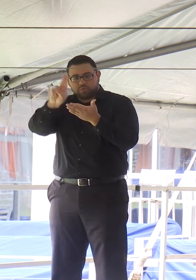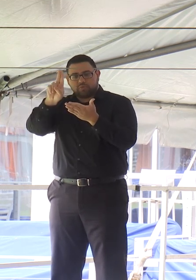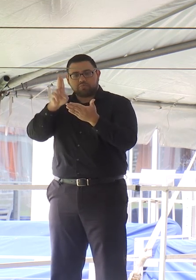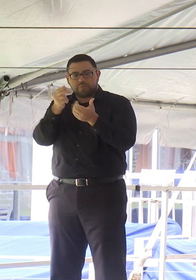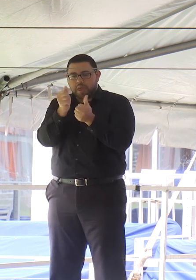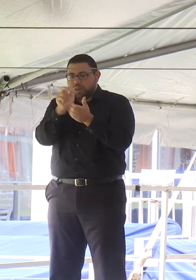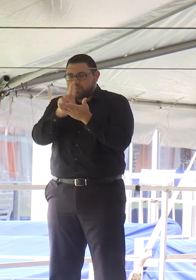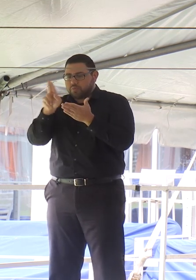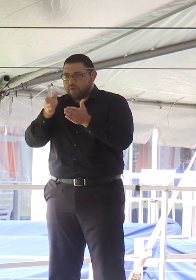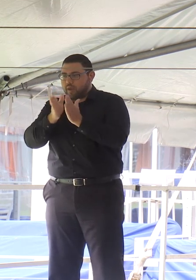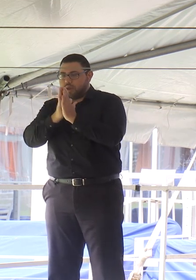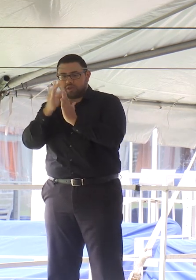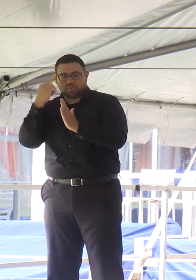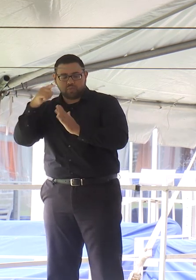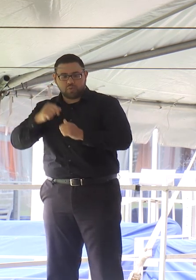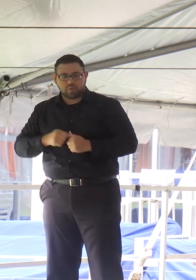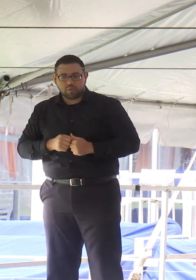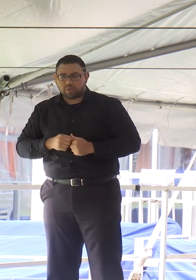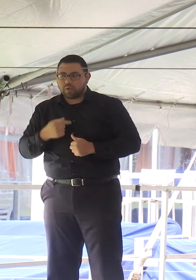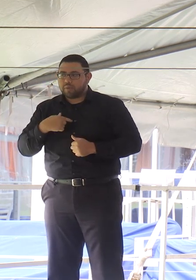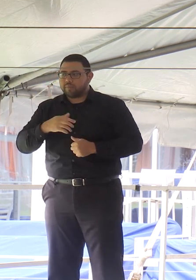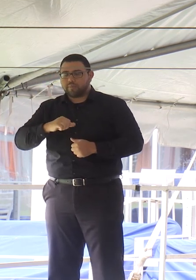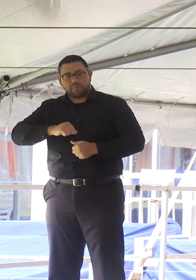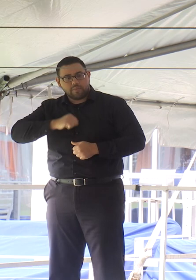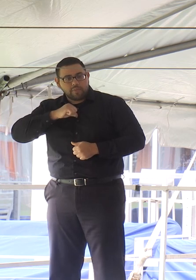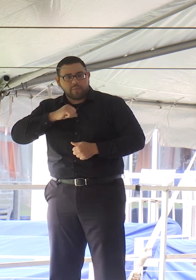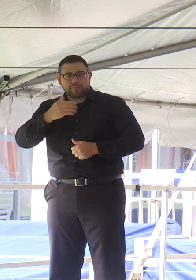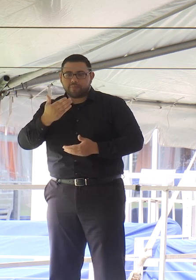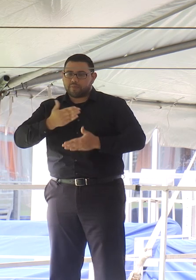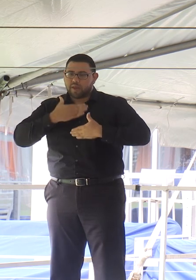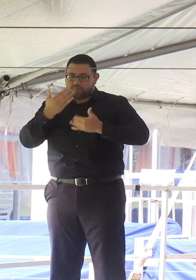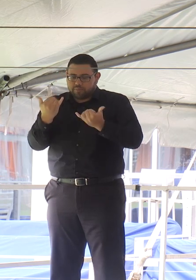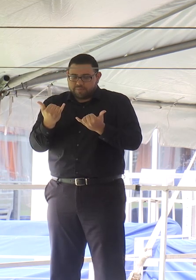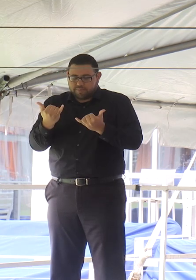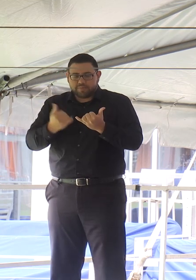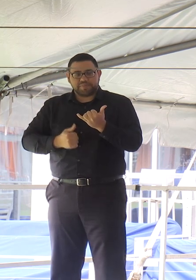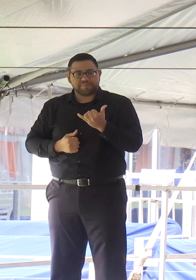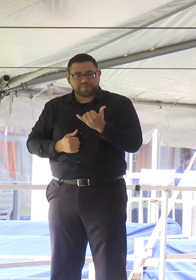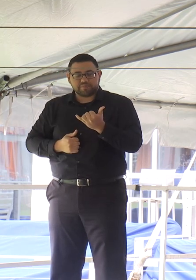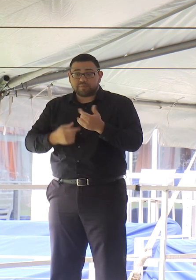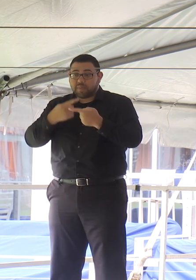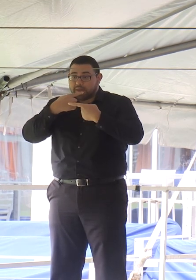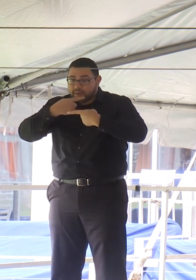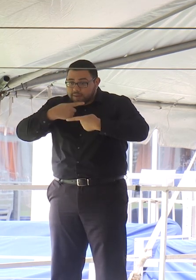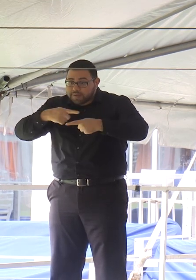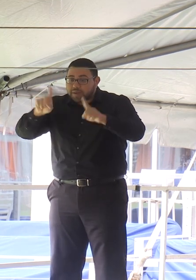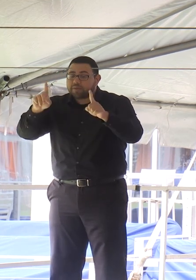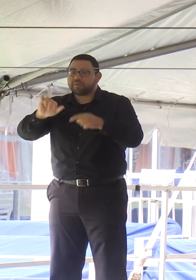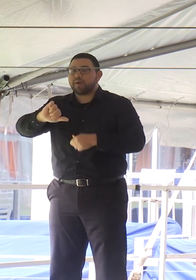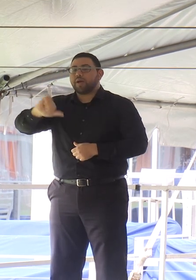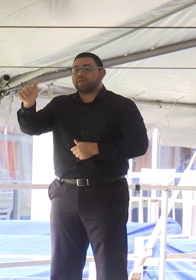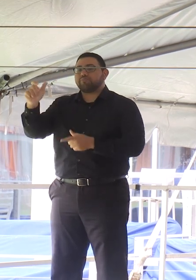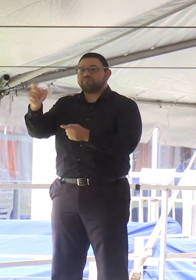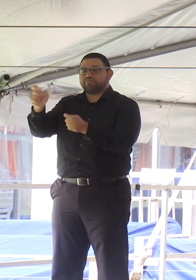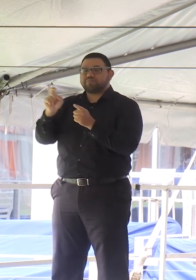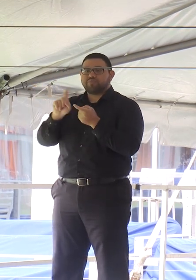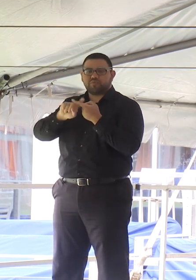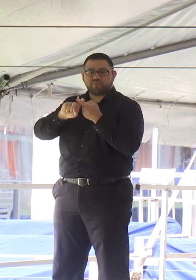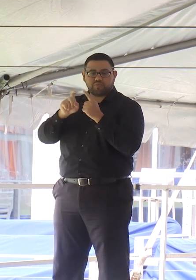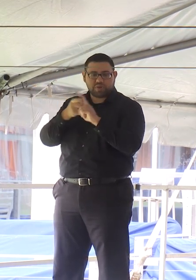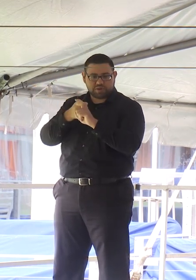could ever ask for. And I'm thrilled and proud today to announce another gift of